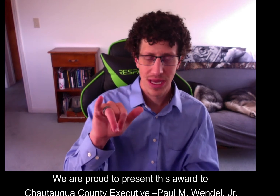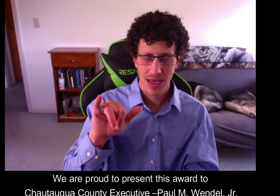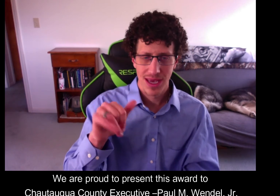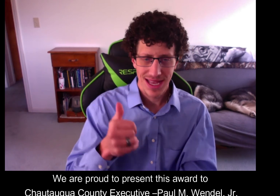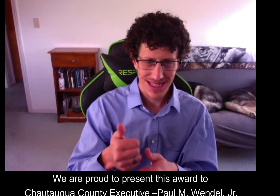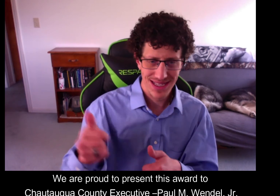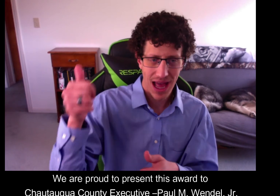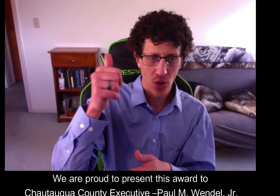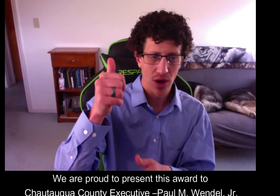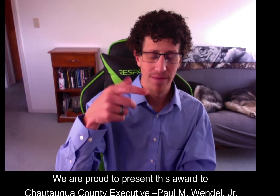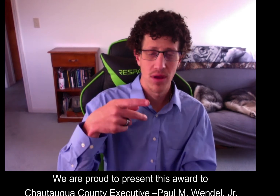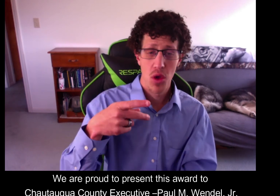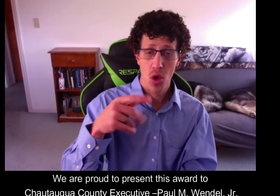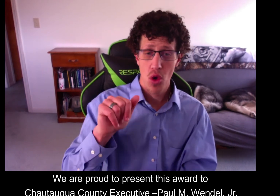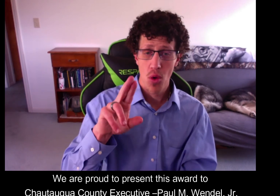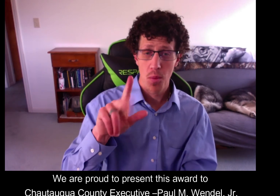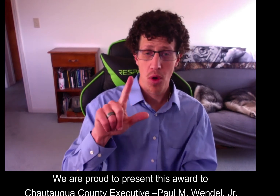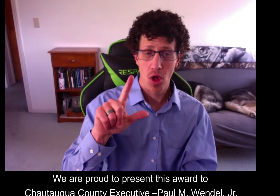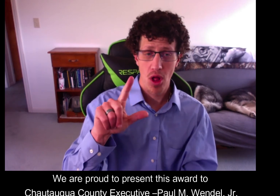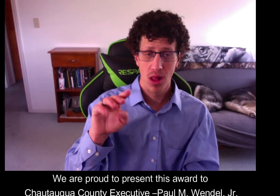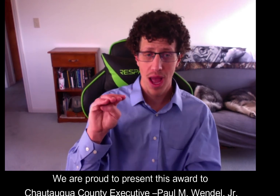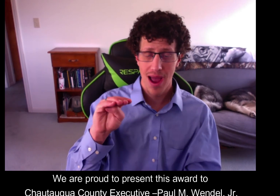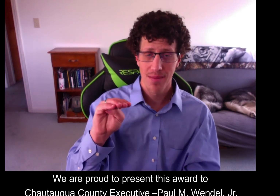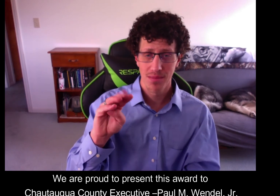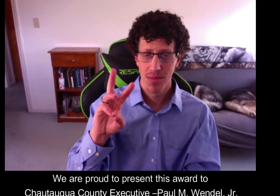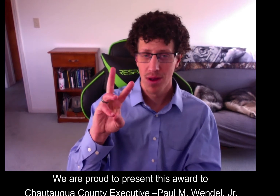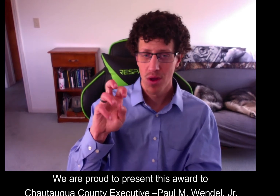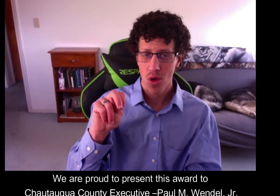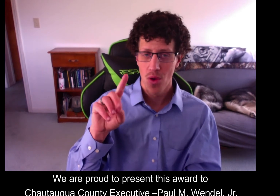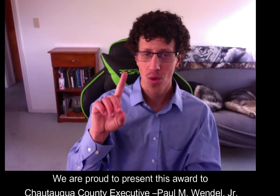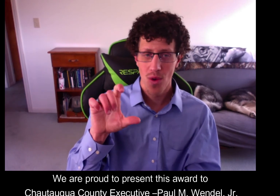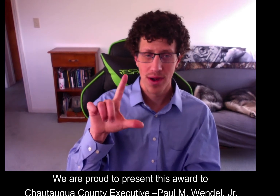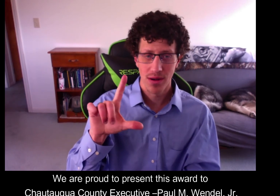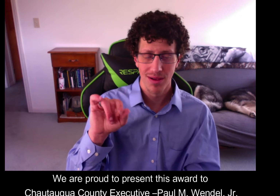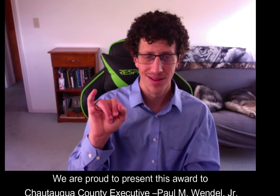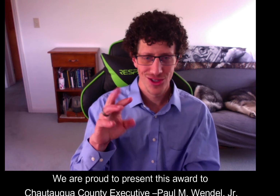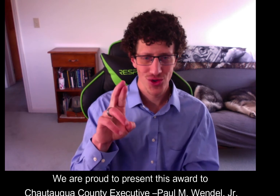Executive Paul M. Wendel Jr.